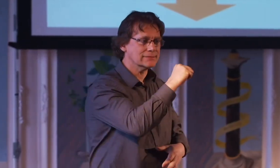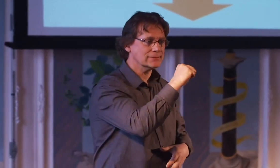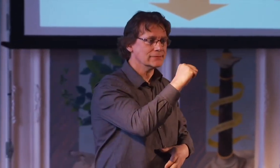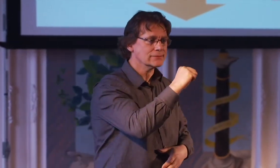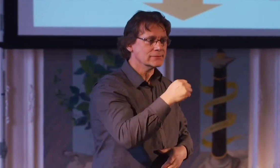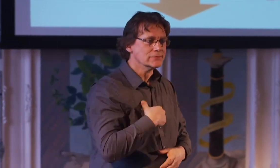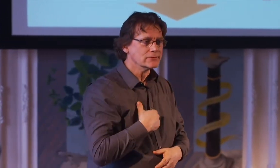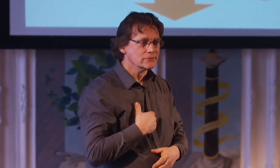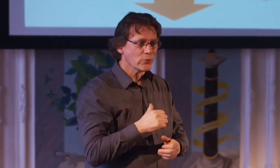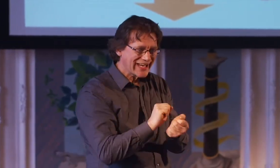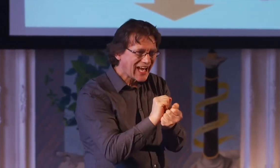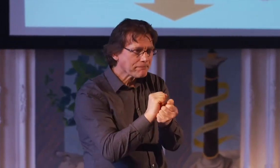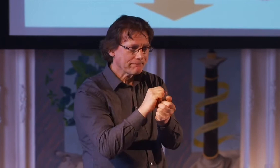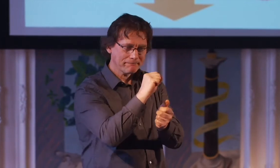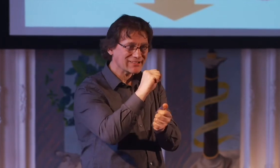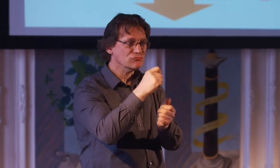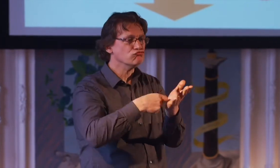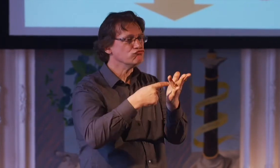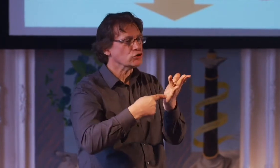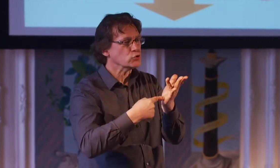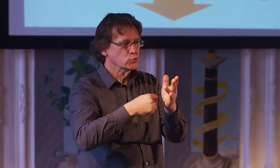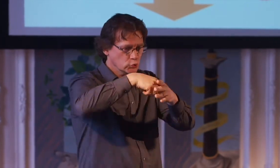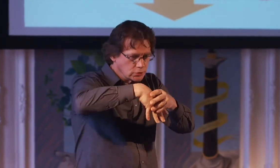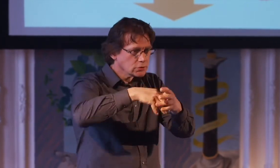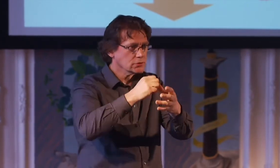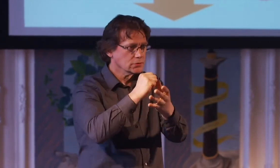So all of these signs are linked with that root sign for mass